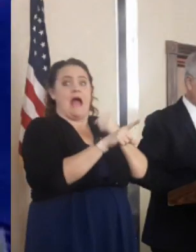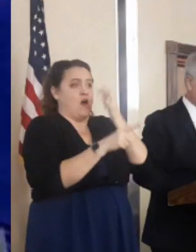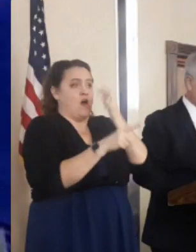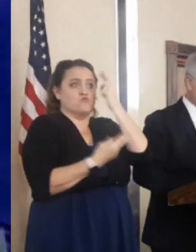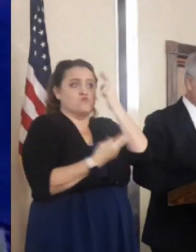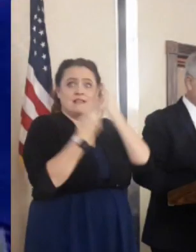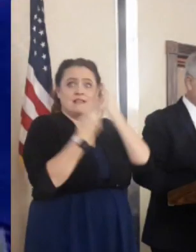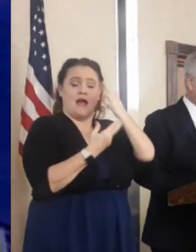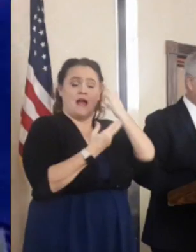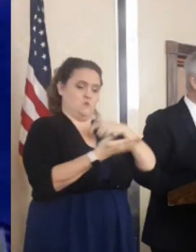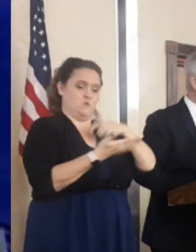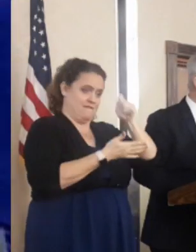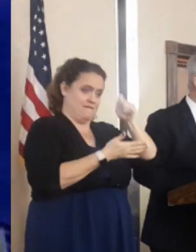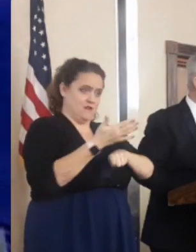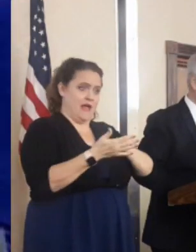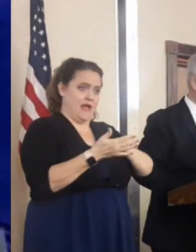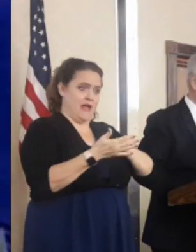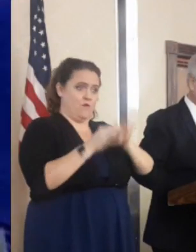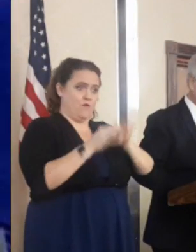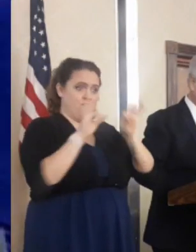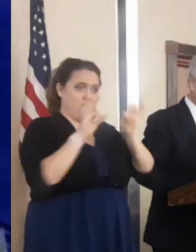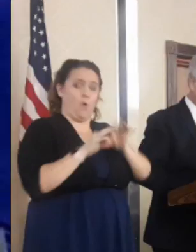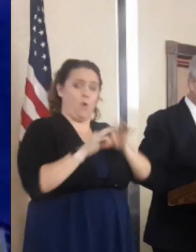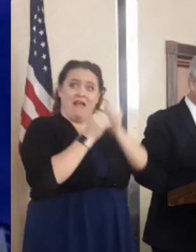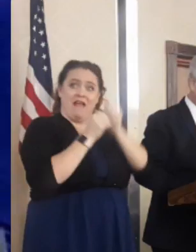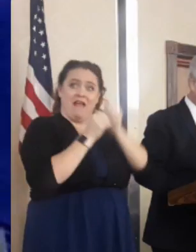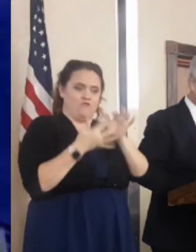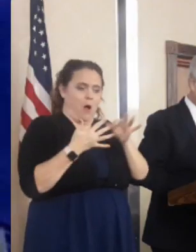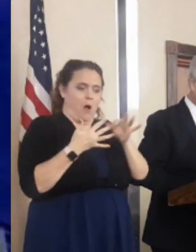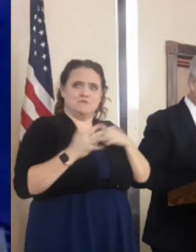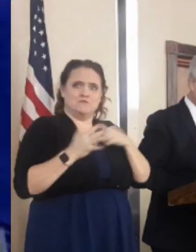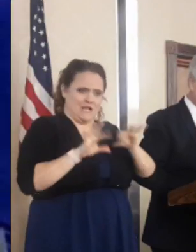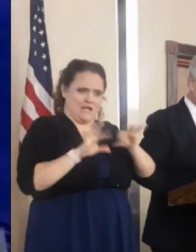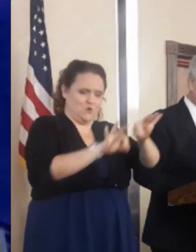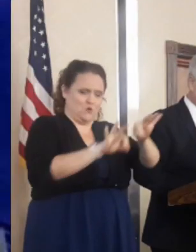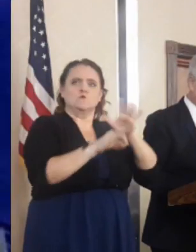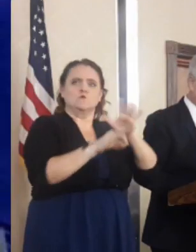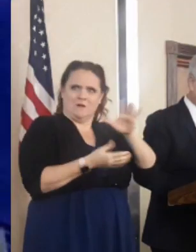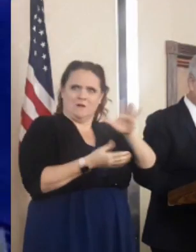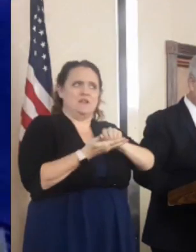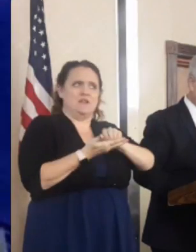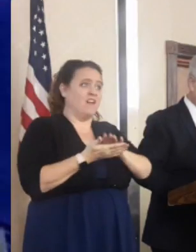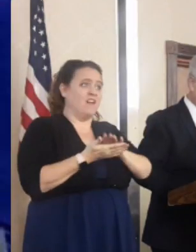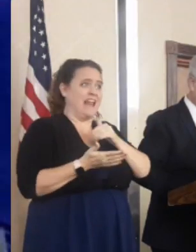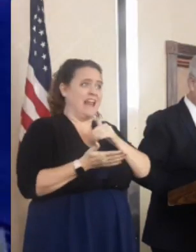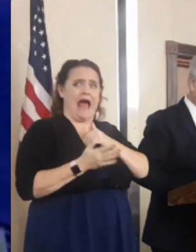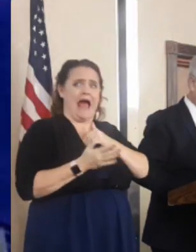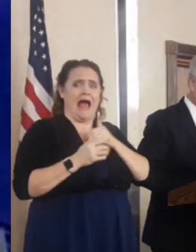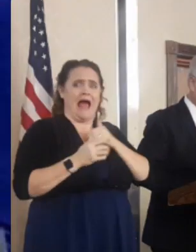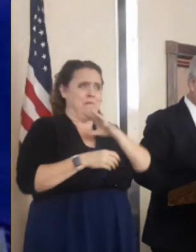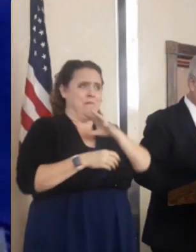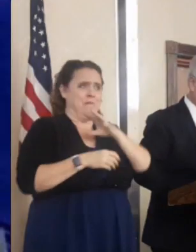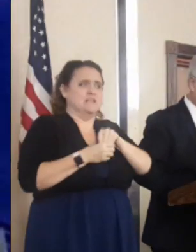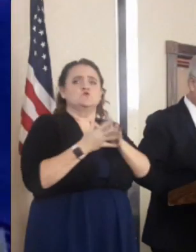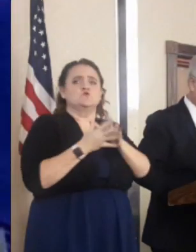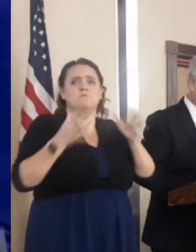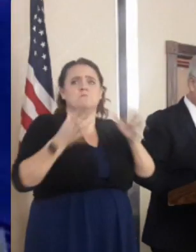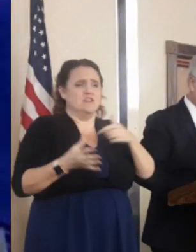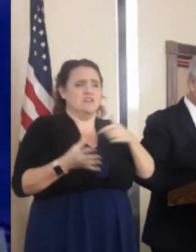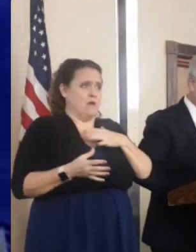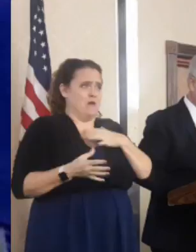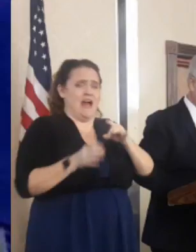option that I took would be noted. Therefore, I find myself on too much. I'd like to resign if possible